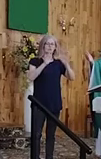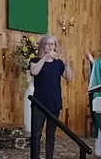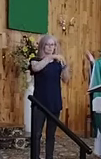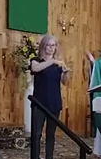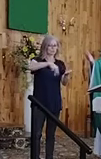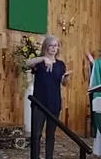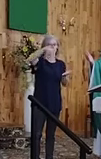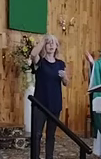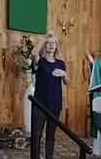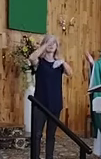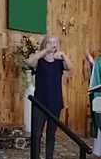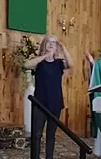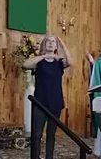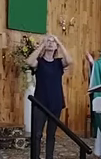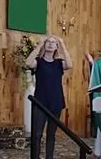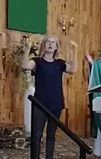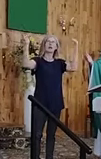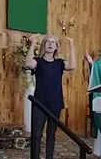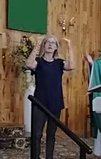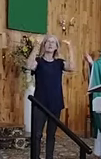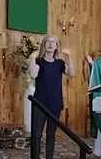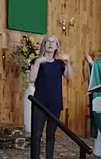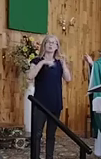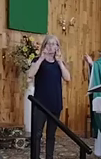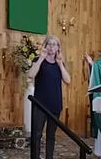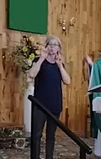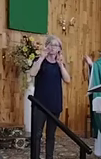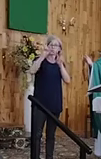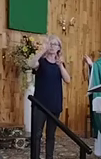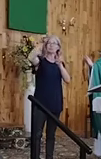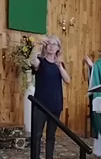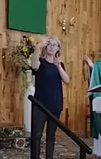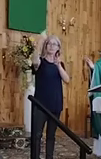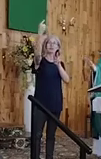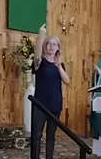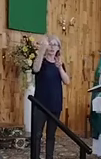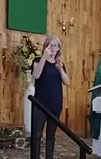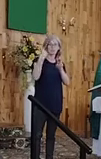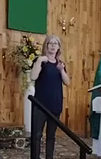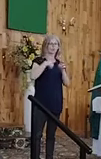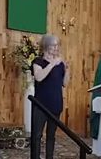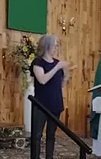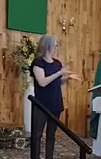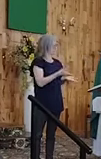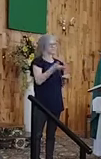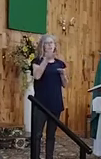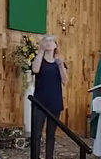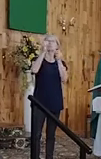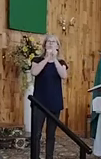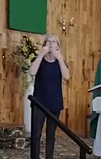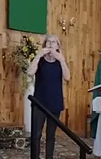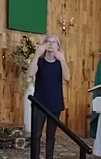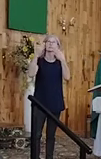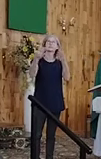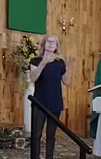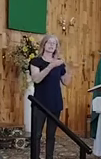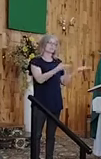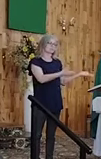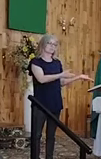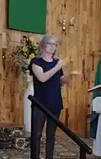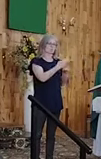resurrection and ascension into heaven, and as we look forward to his second coming, we offer you in thanksgiving this